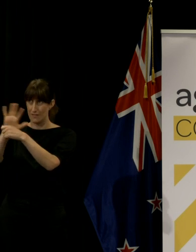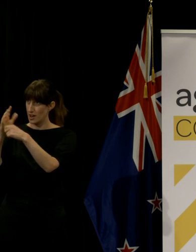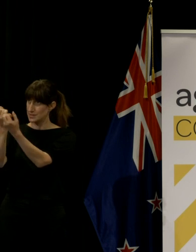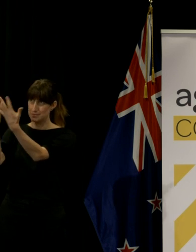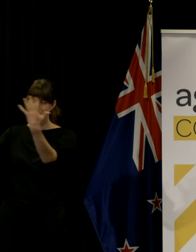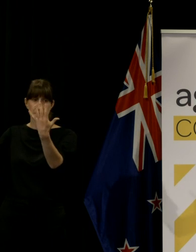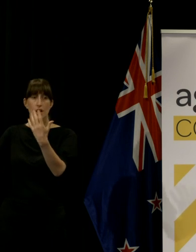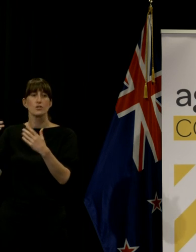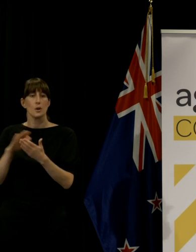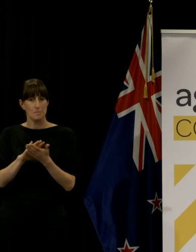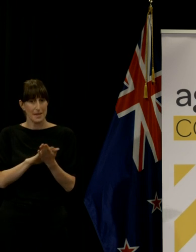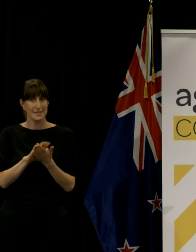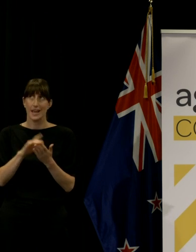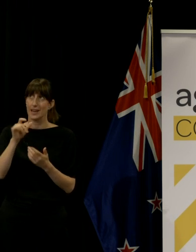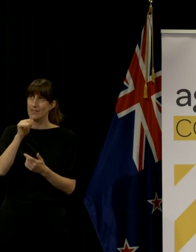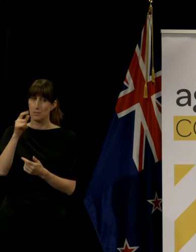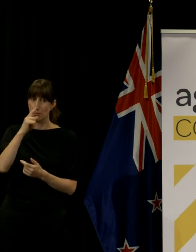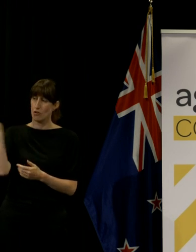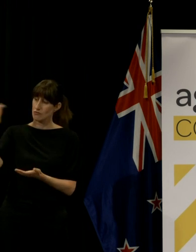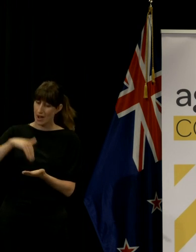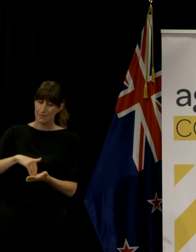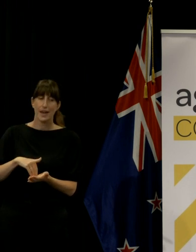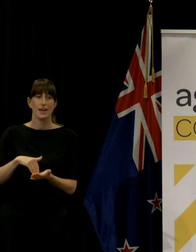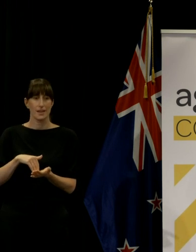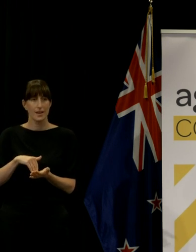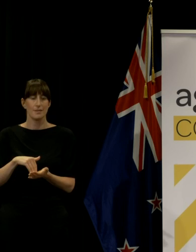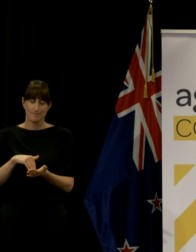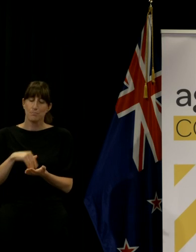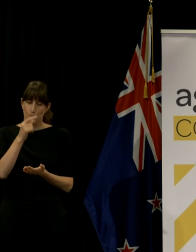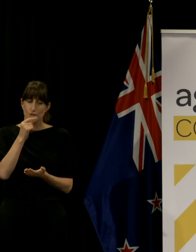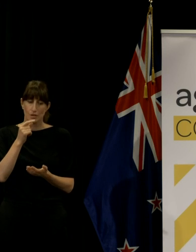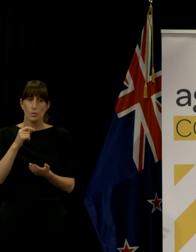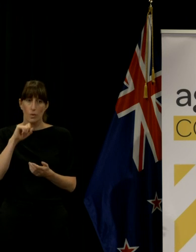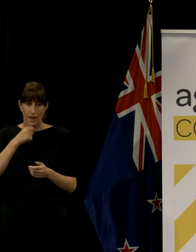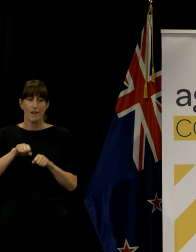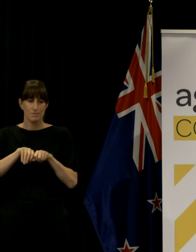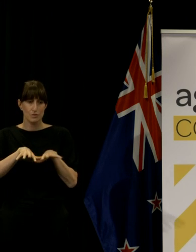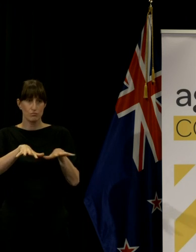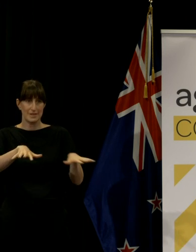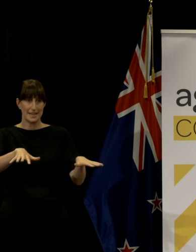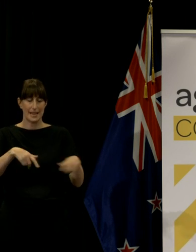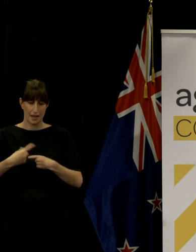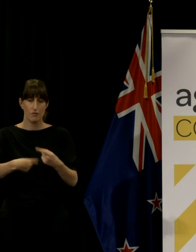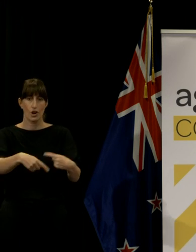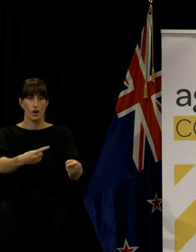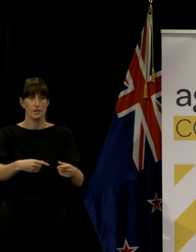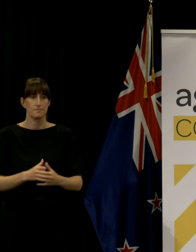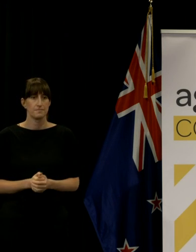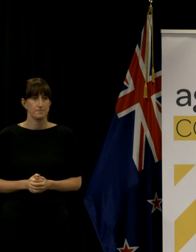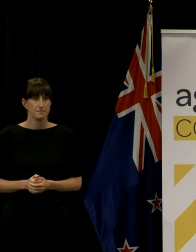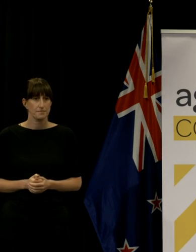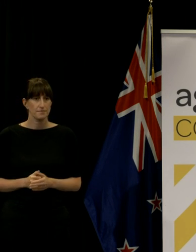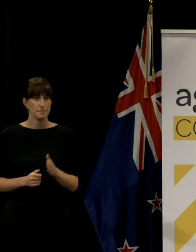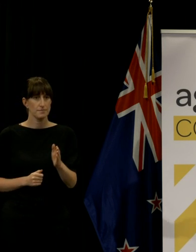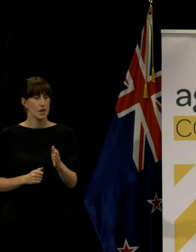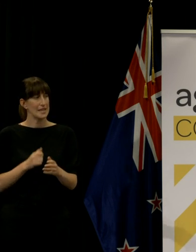to increase. The alert level 4 allows us to prevent any further community transmission. Have any decisions been made then about what the Prime Minister was talking